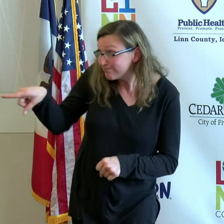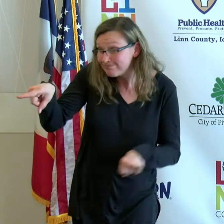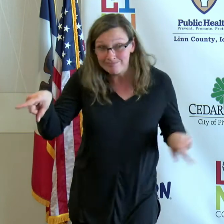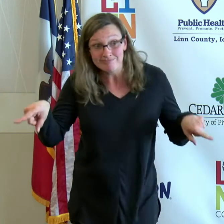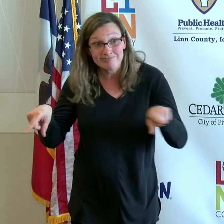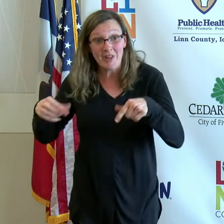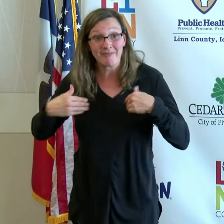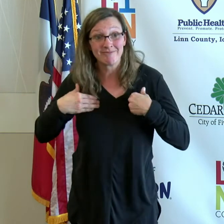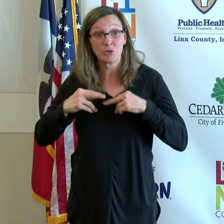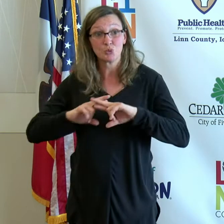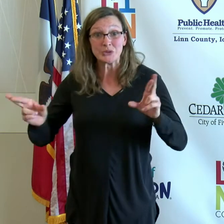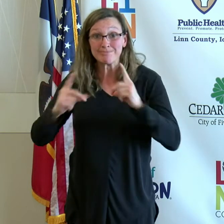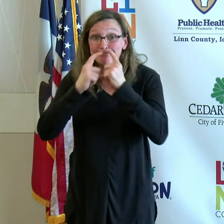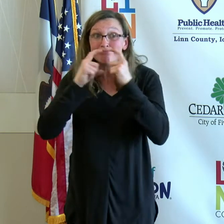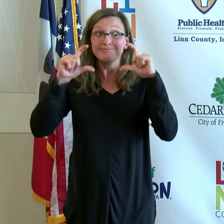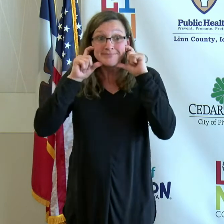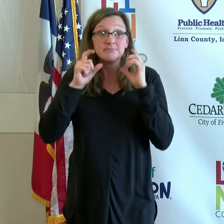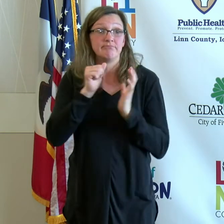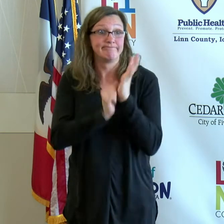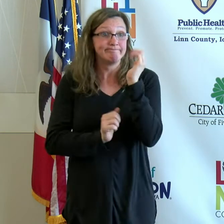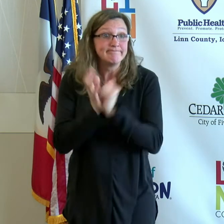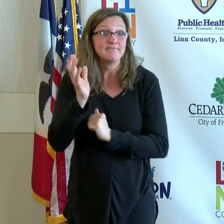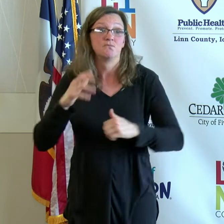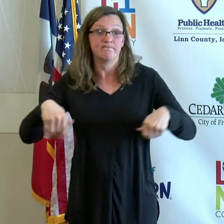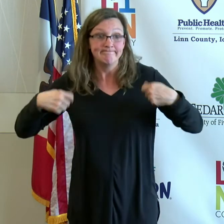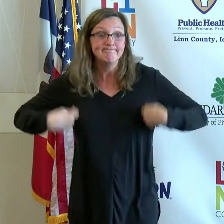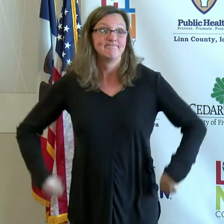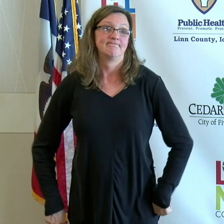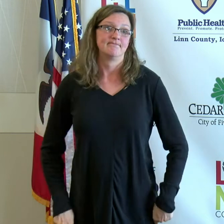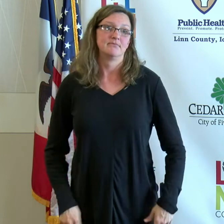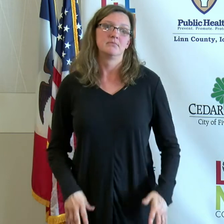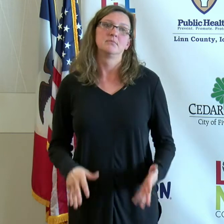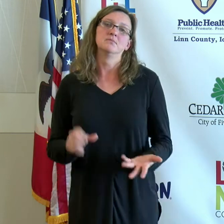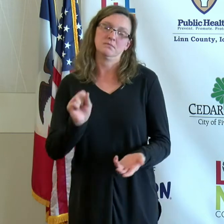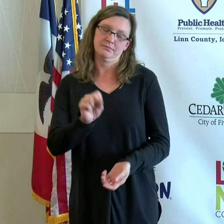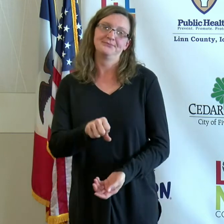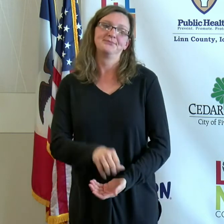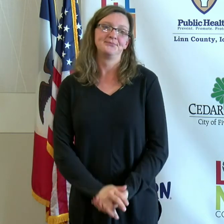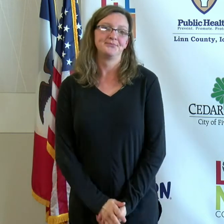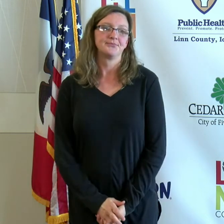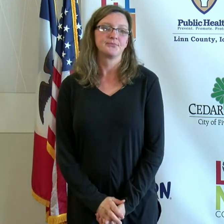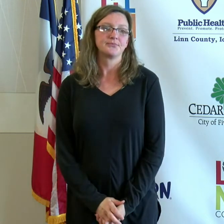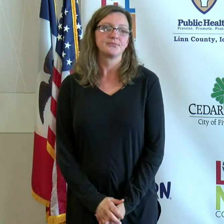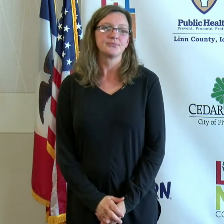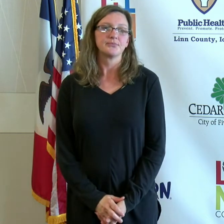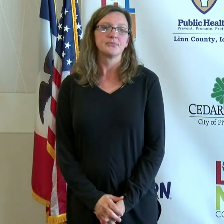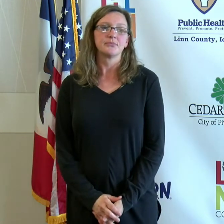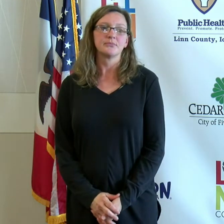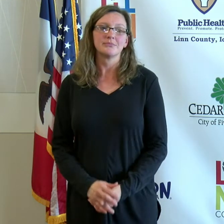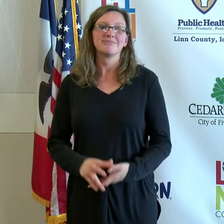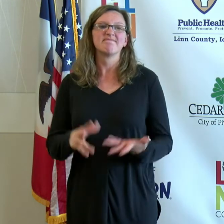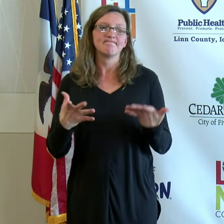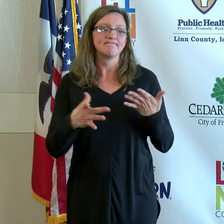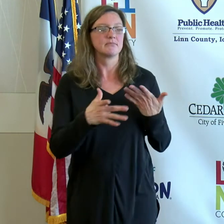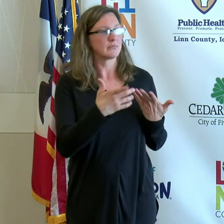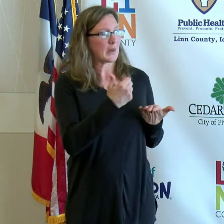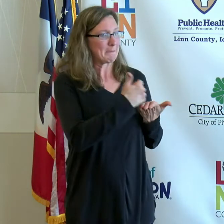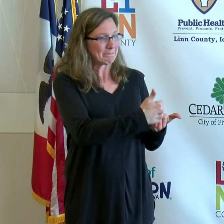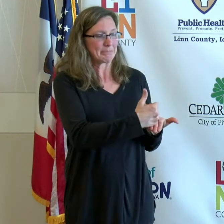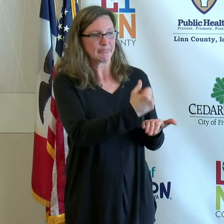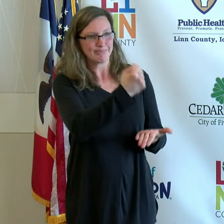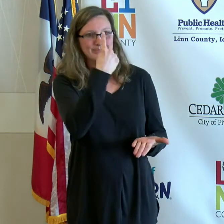hand. So we're giving them quite a bit of guidance. It also includes guidance on cleaning. It includes guidance on keeping